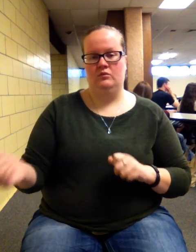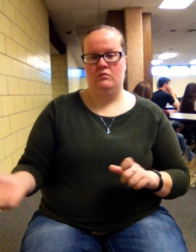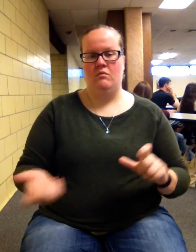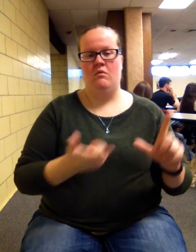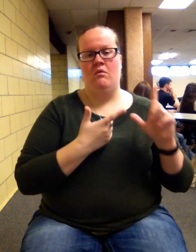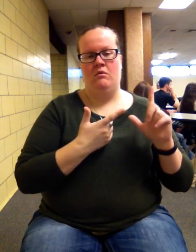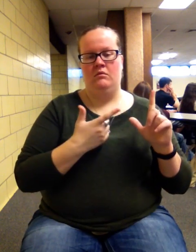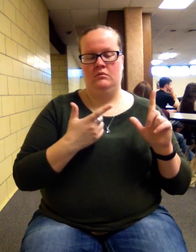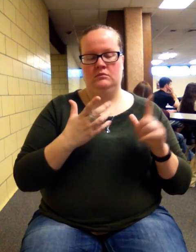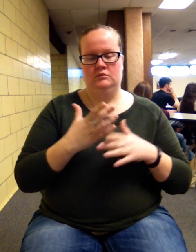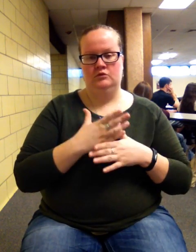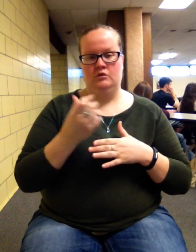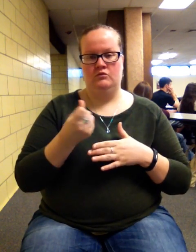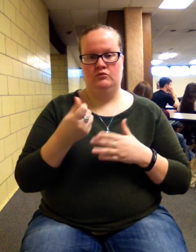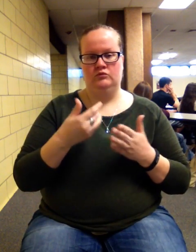shareholders, no matter how new they are.